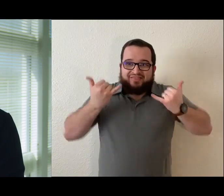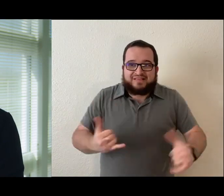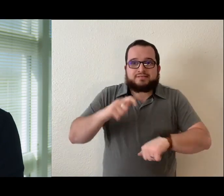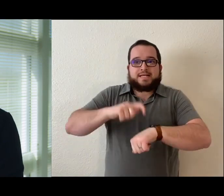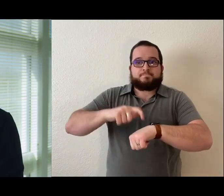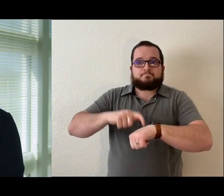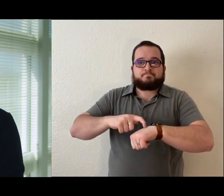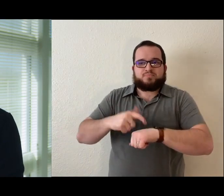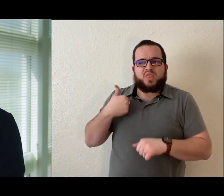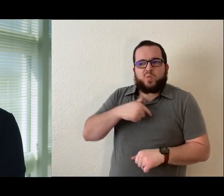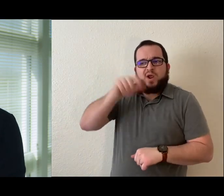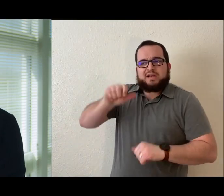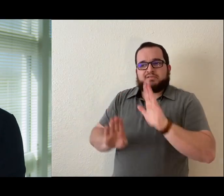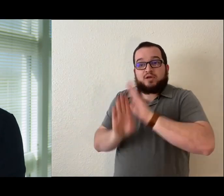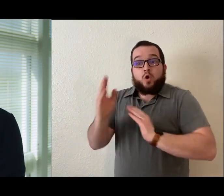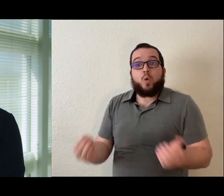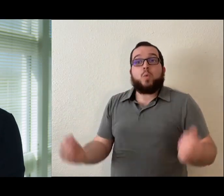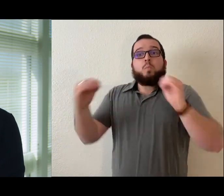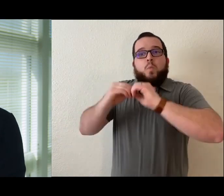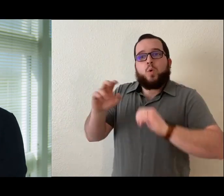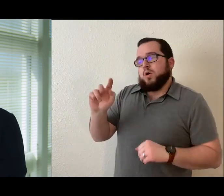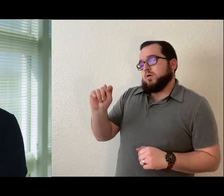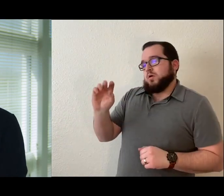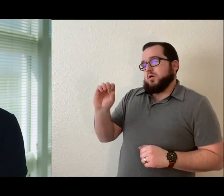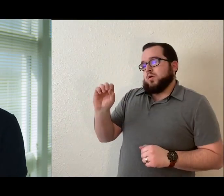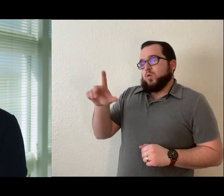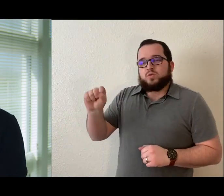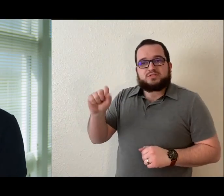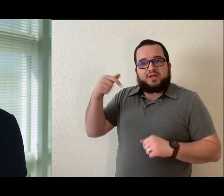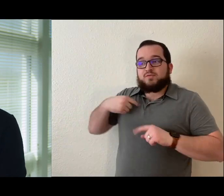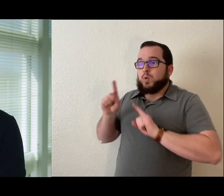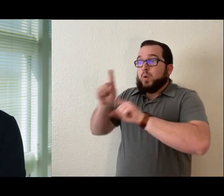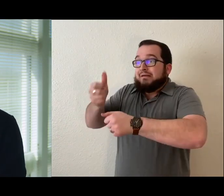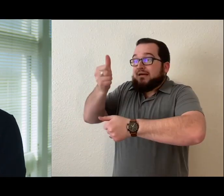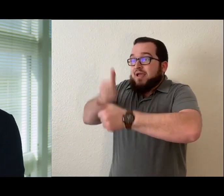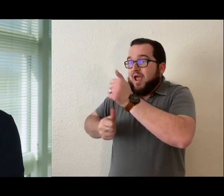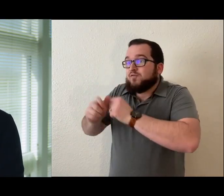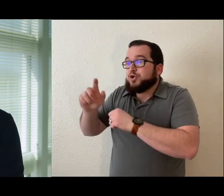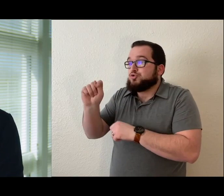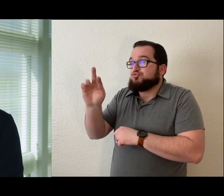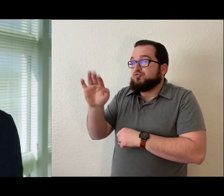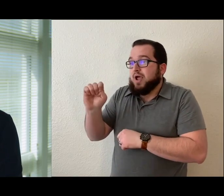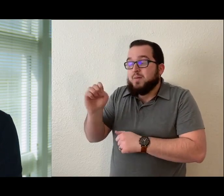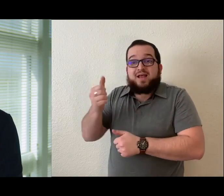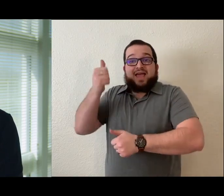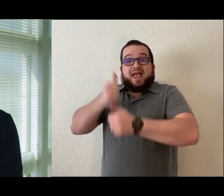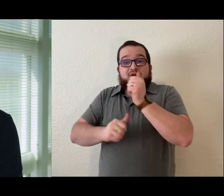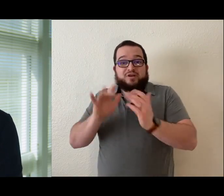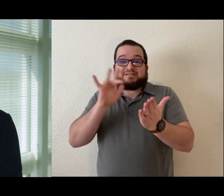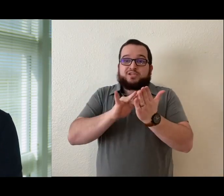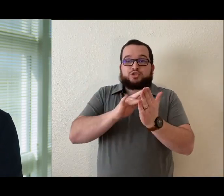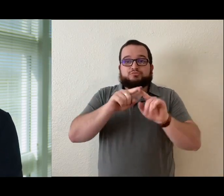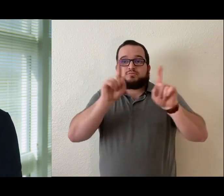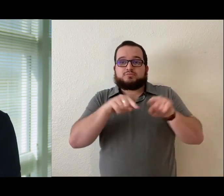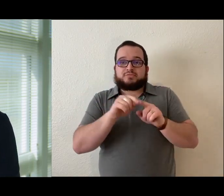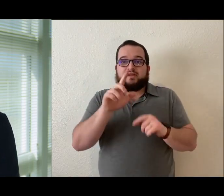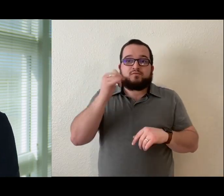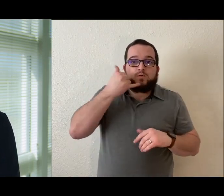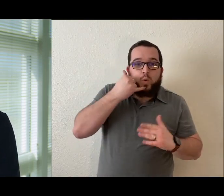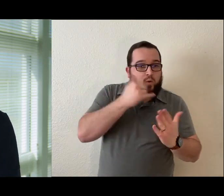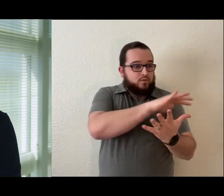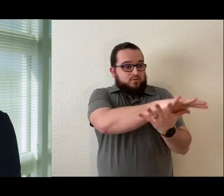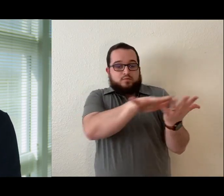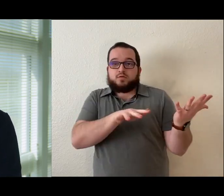to serve this generation. We will need to develop even more tools. We must go to every tribe and